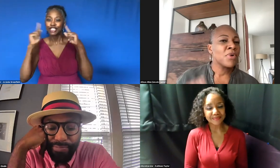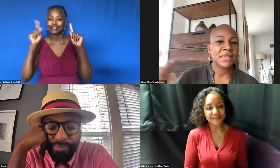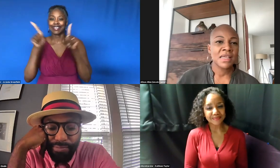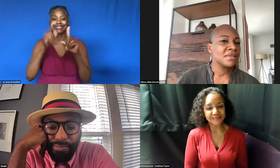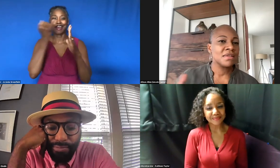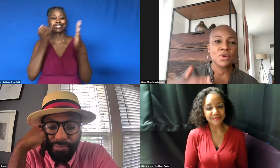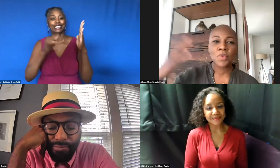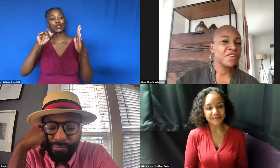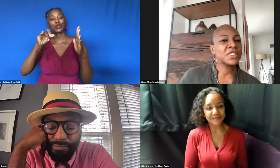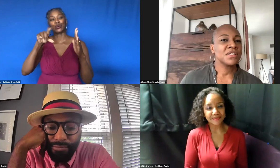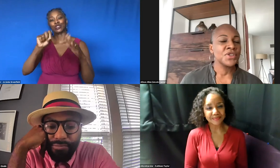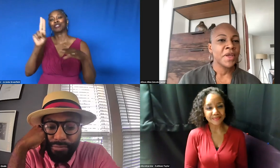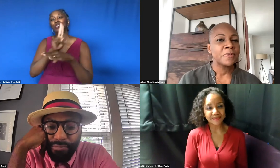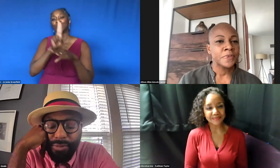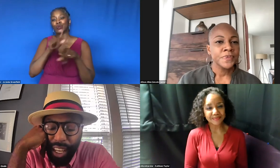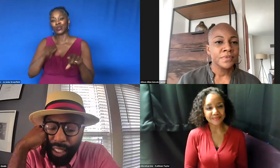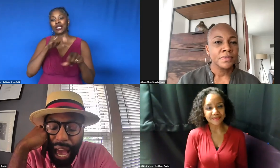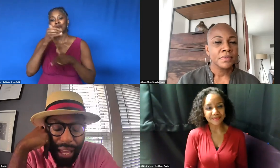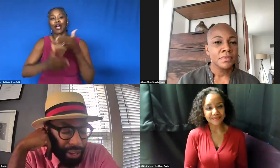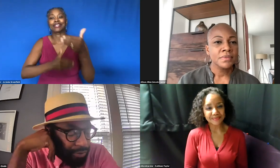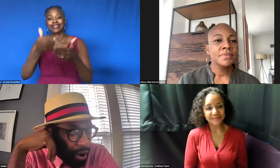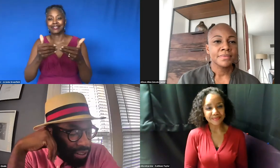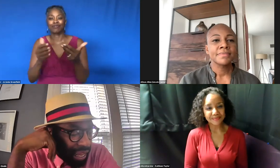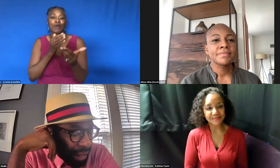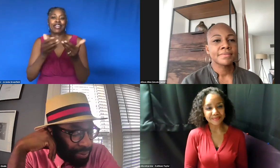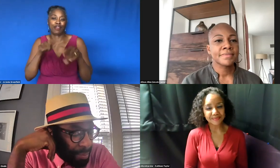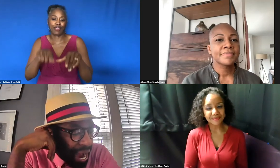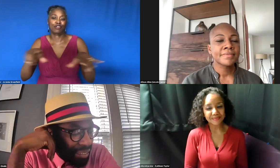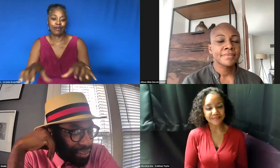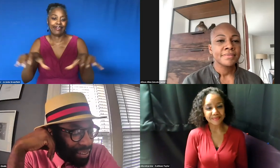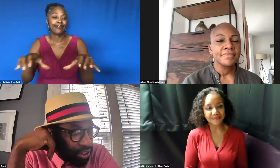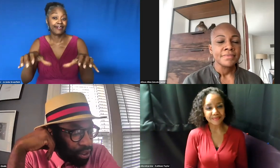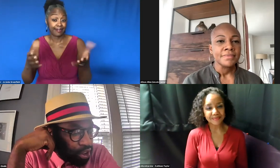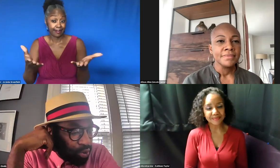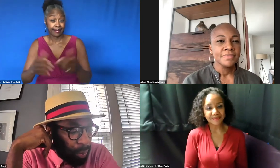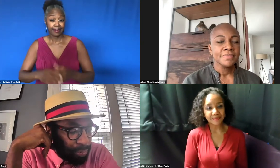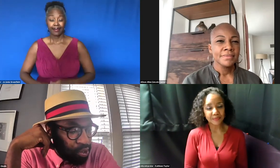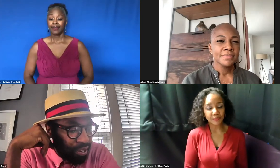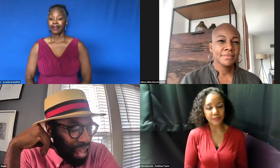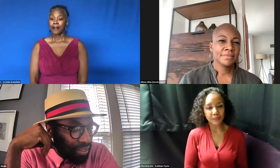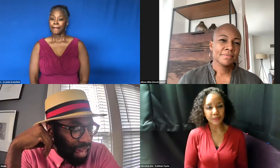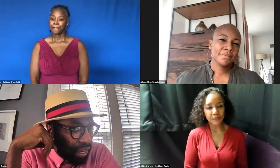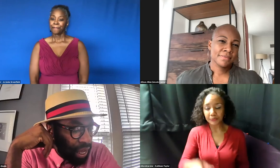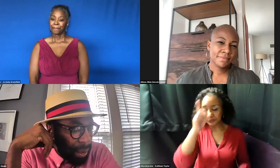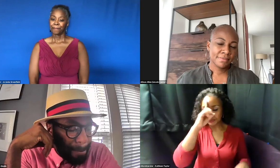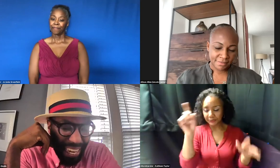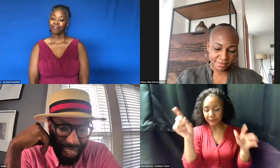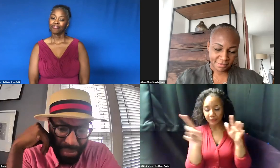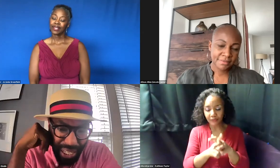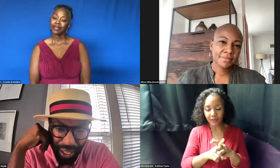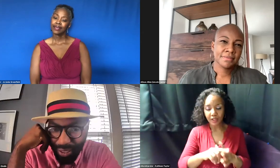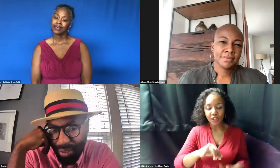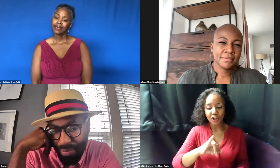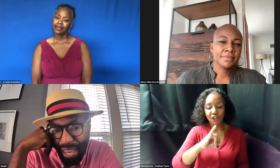in the process or whatever it is they're doing? Yeah, the first thing that comes to mind is this like sort of Jerome Bruner-esque like